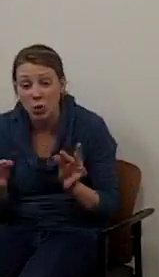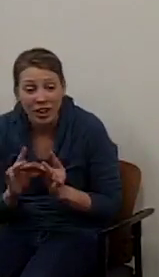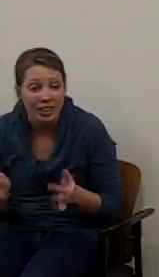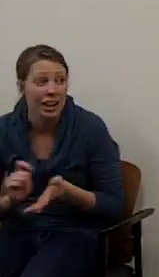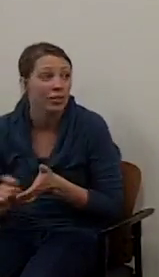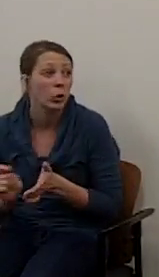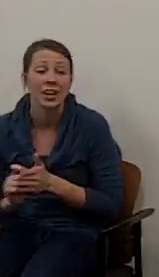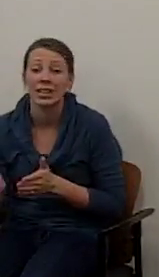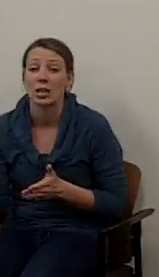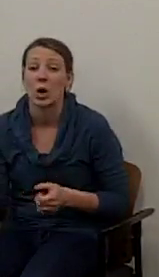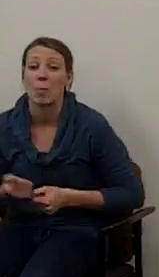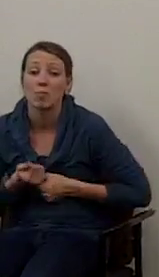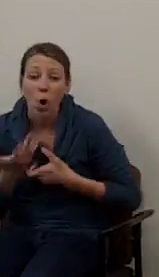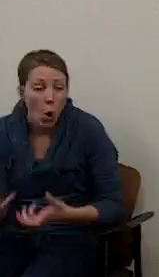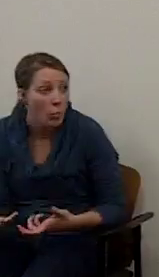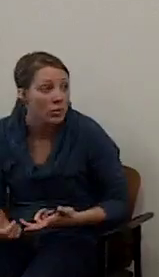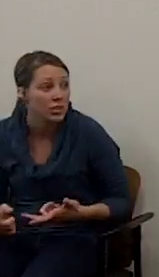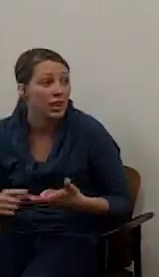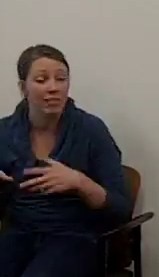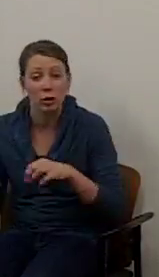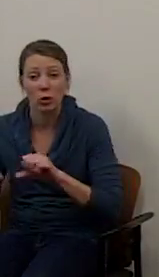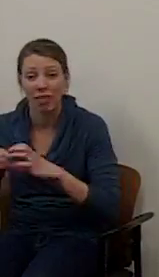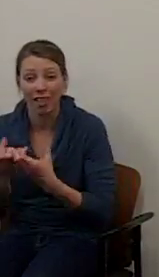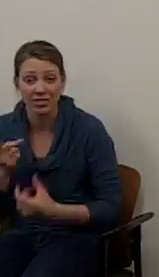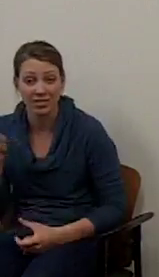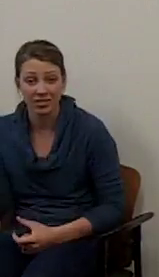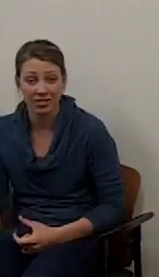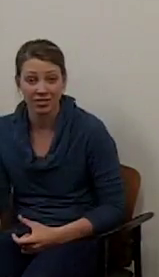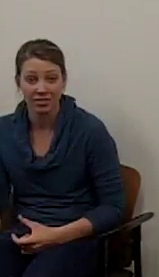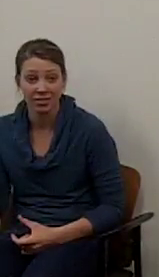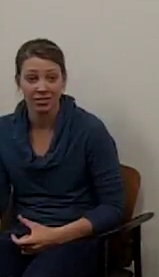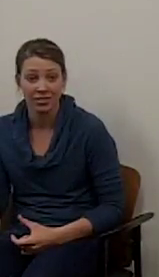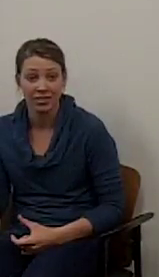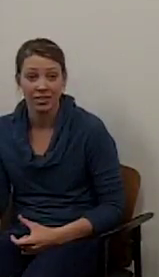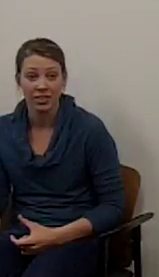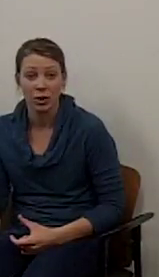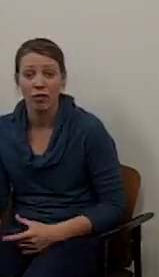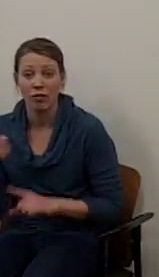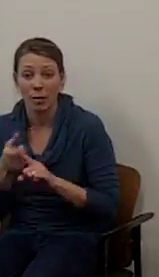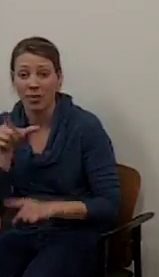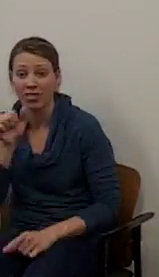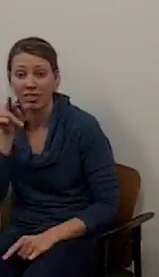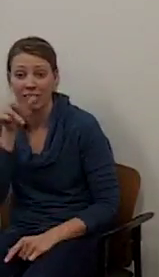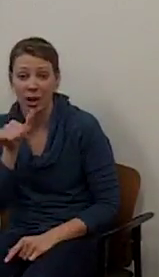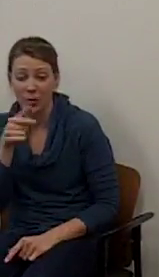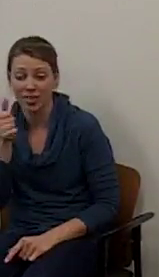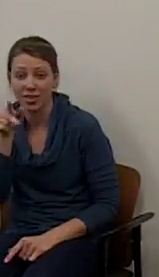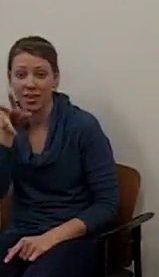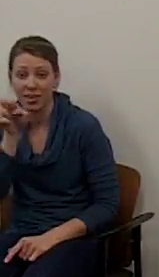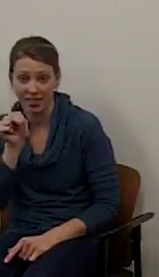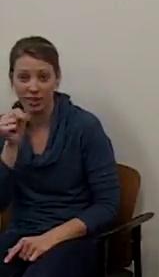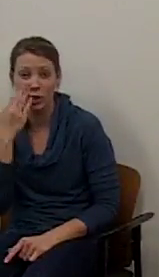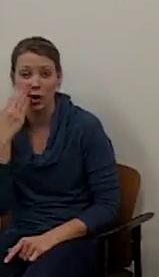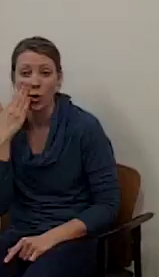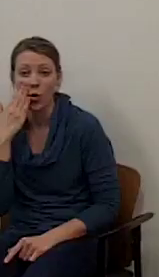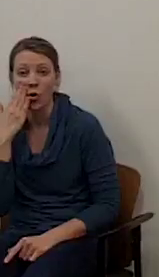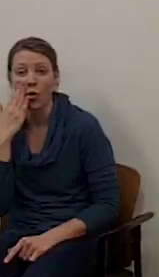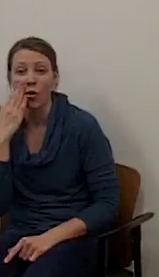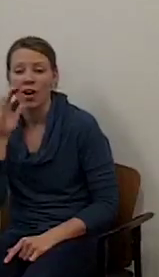written poems. I took the class from Yavin over at their school, advanced comm and stuff like